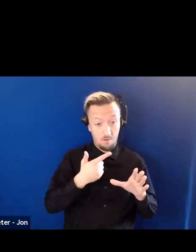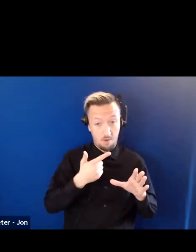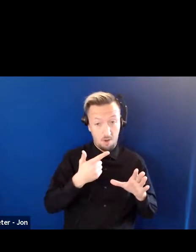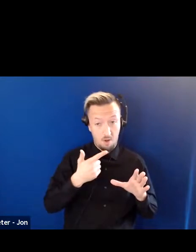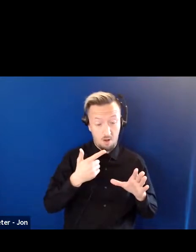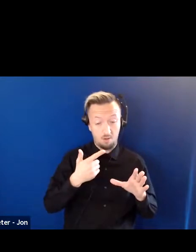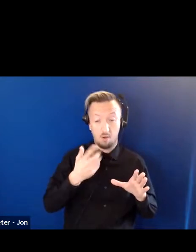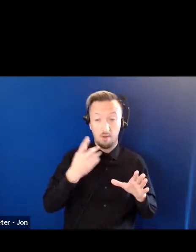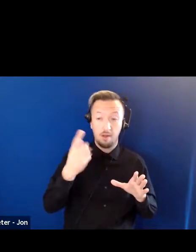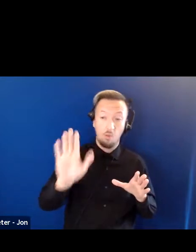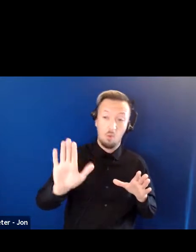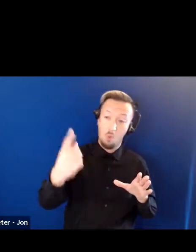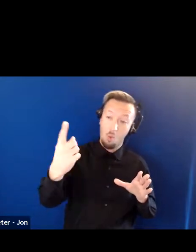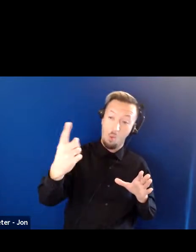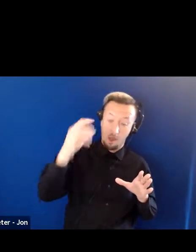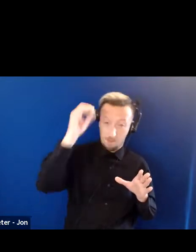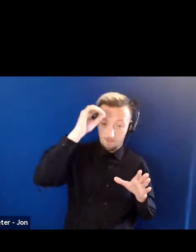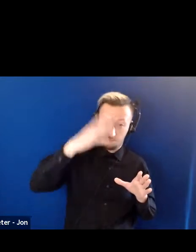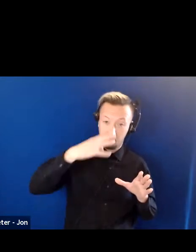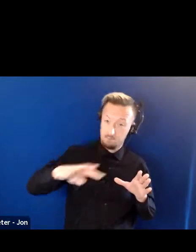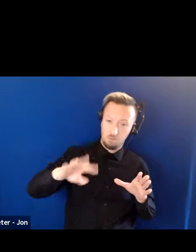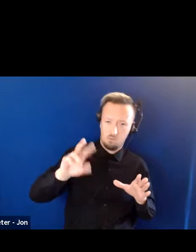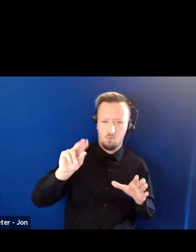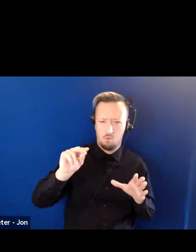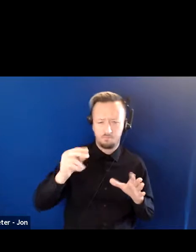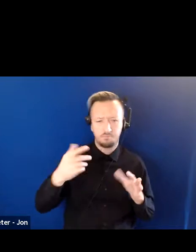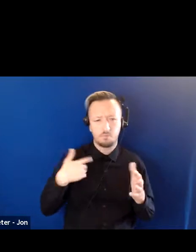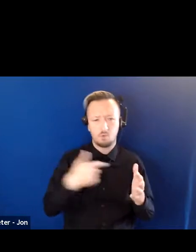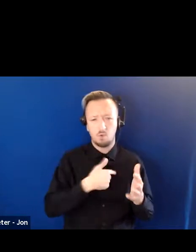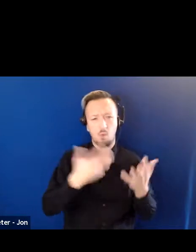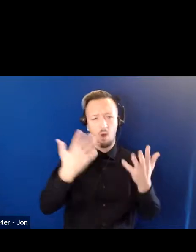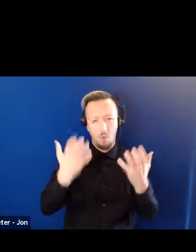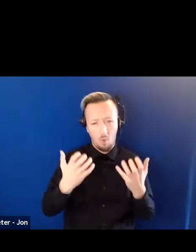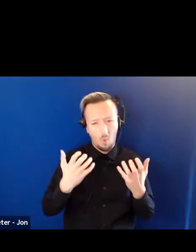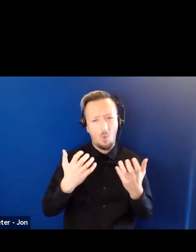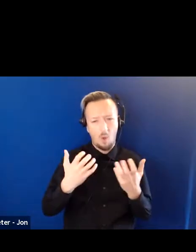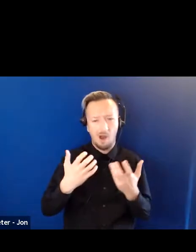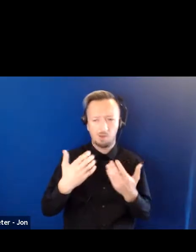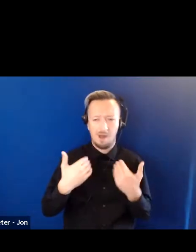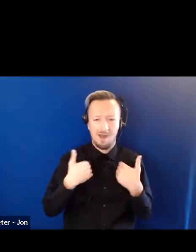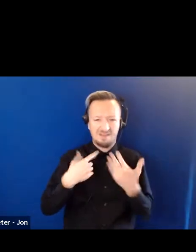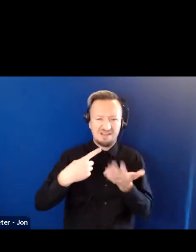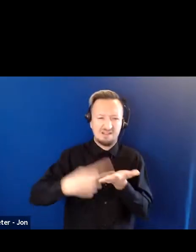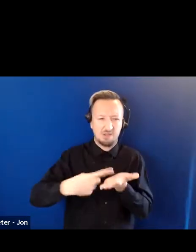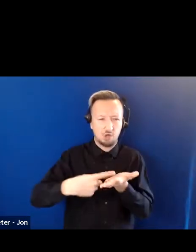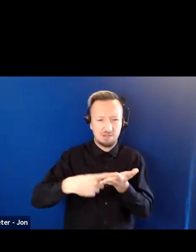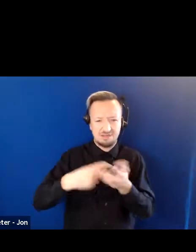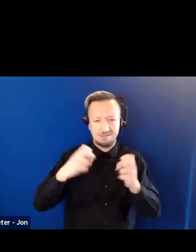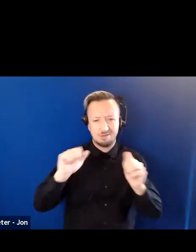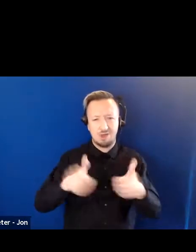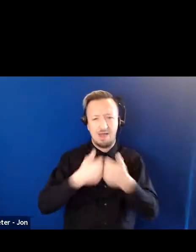received. We want that. We want to be able to have difficult conversations. We want to make sure that we